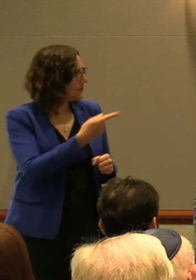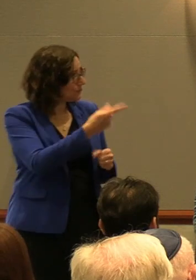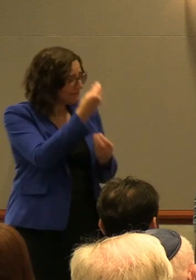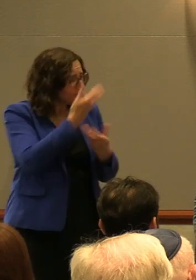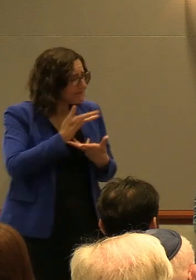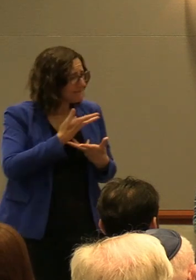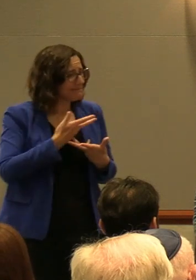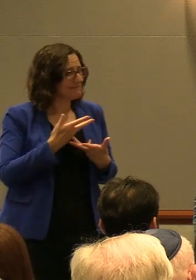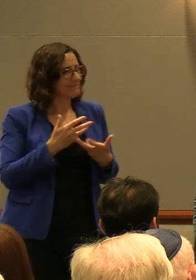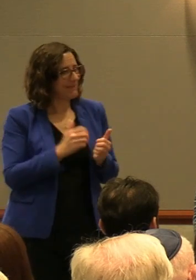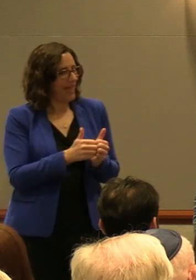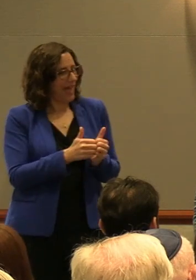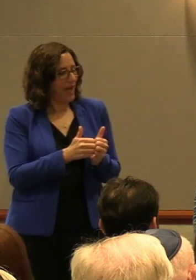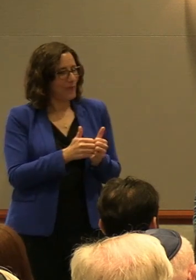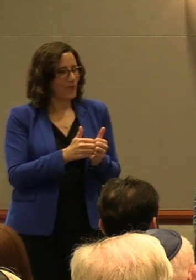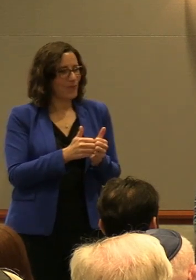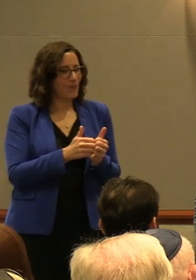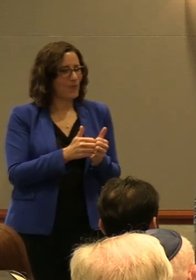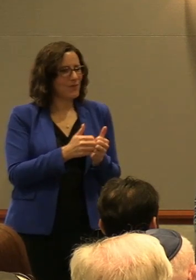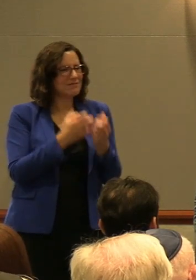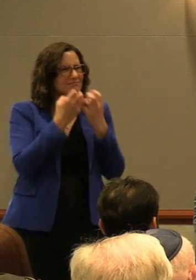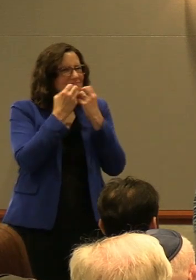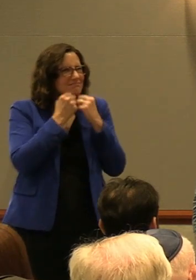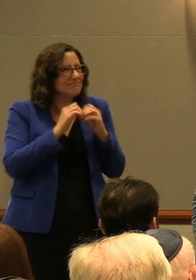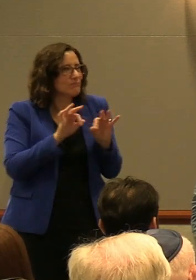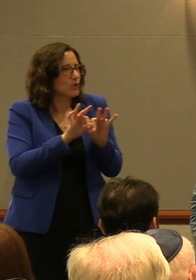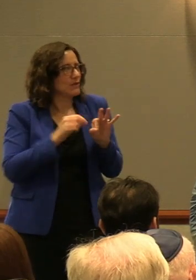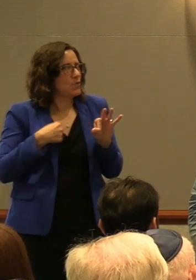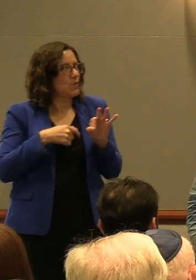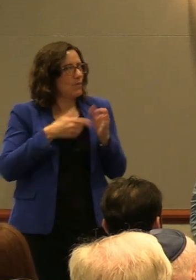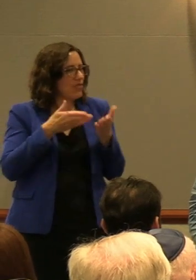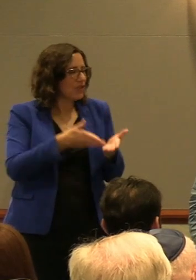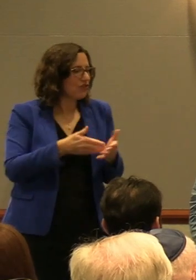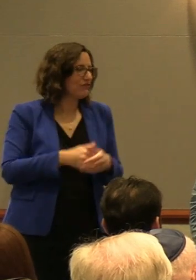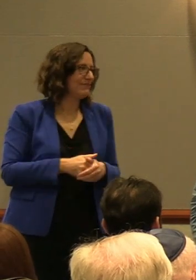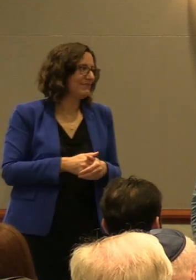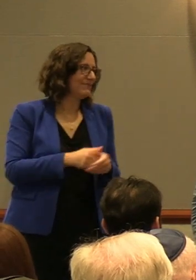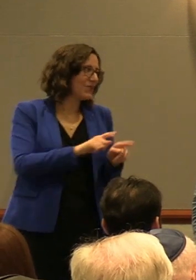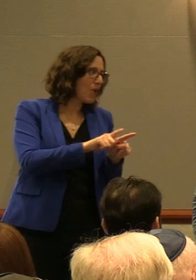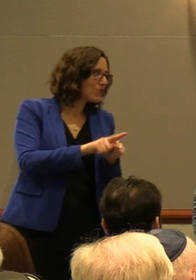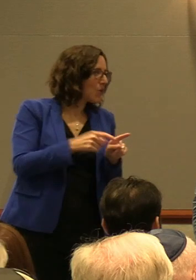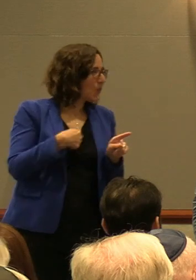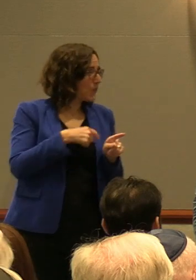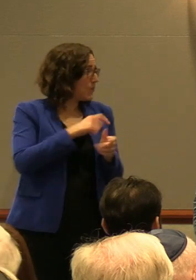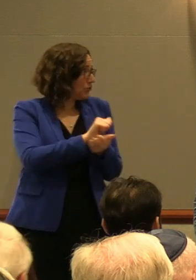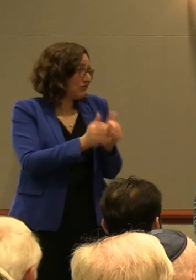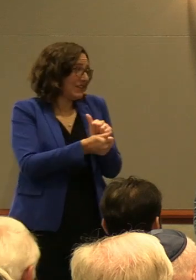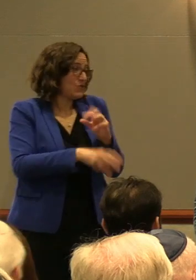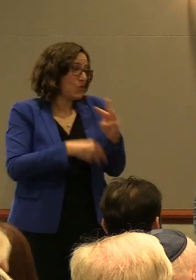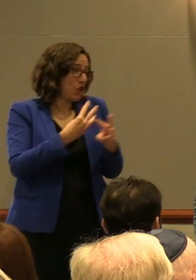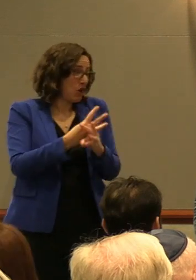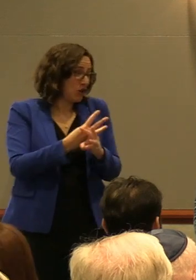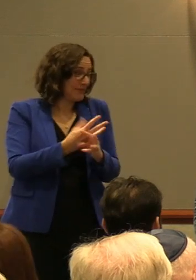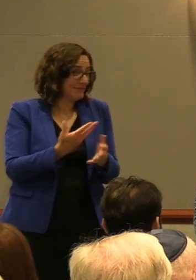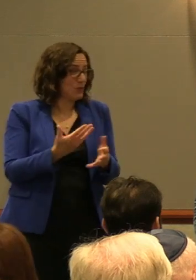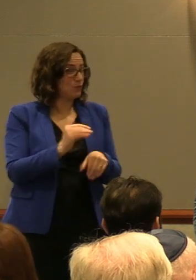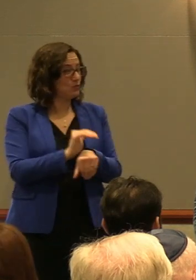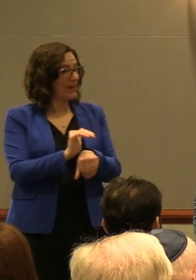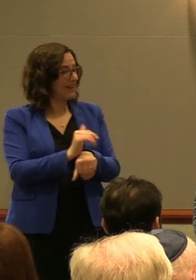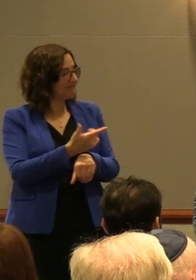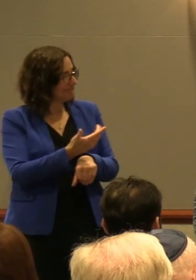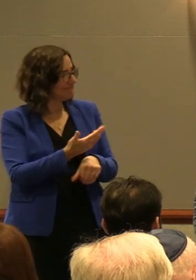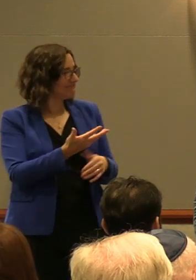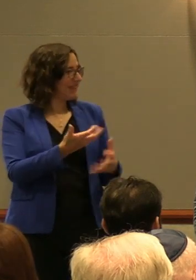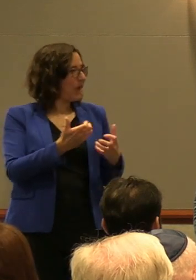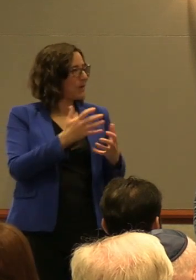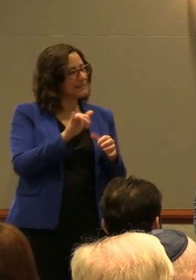know how meaningful it was that we were there and that we were changing the world. So tonight, I want to share